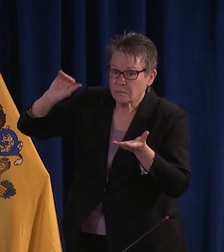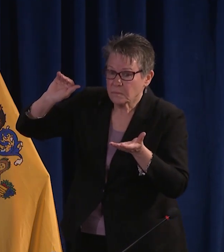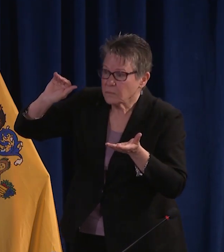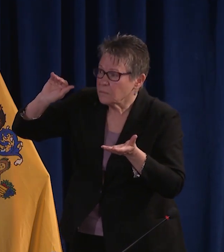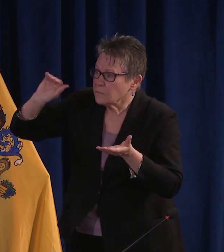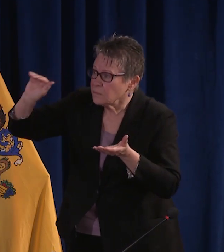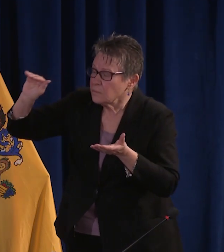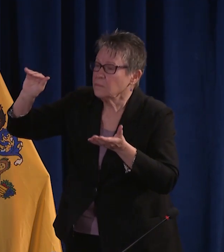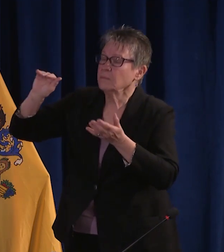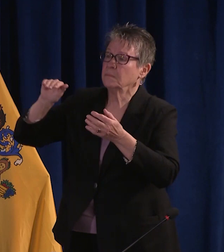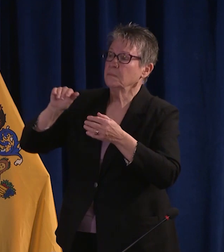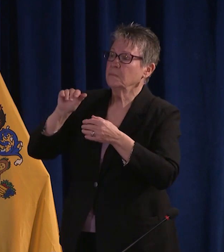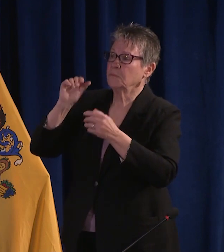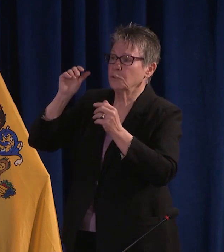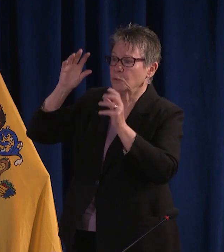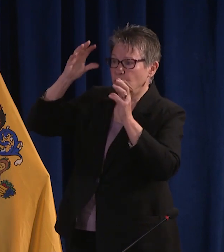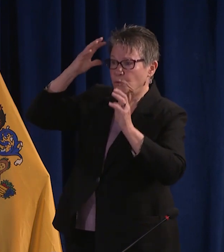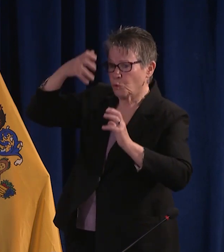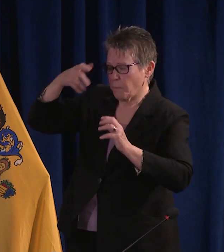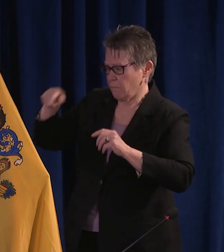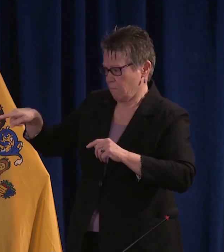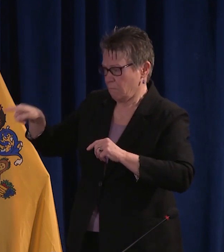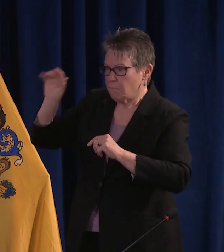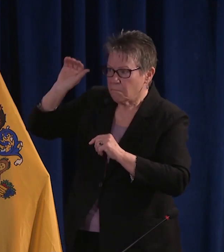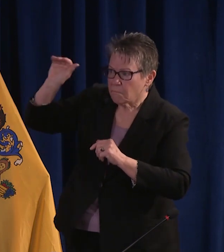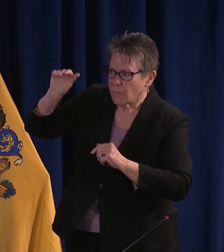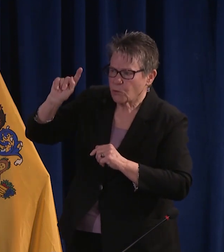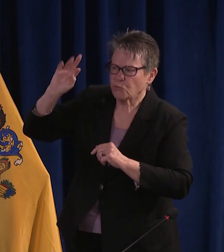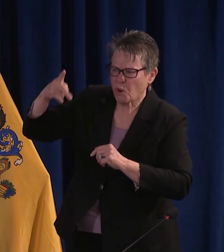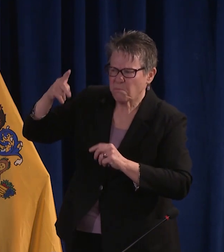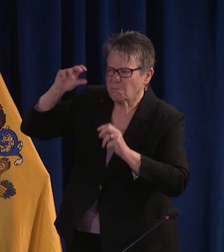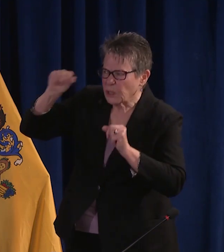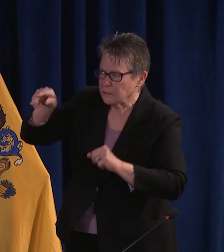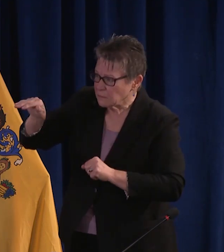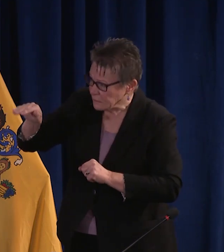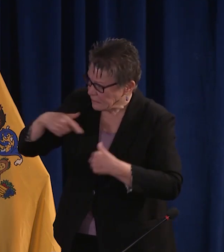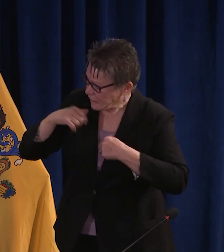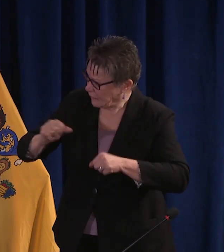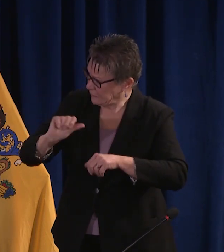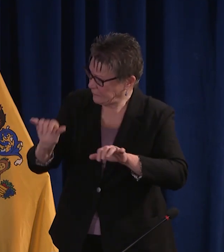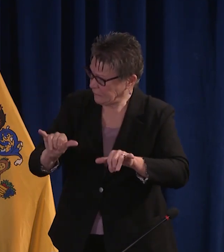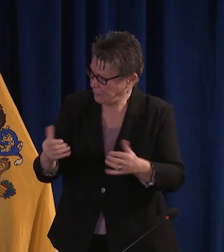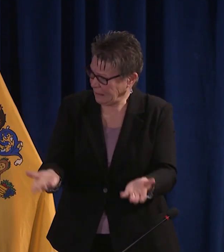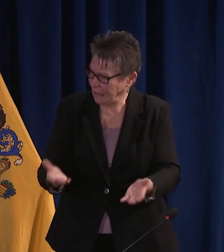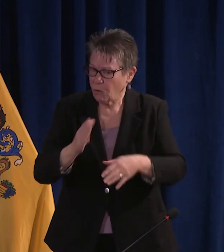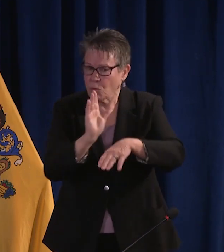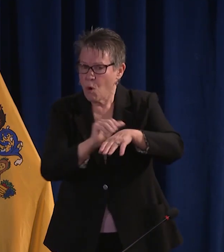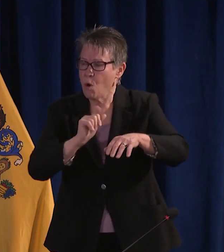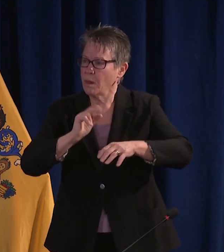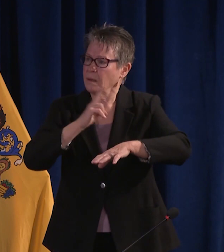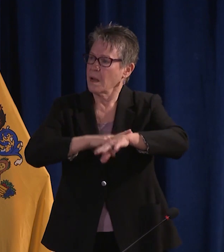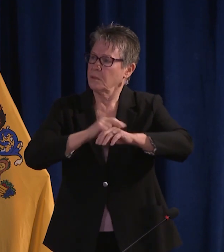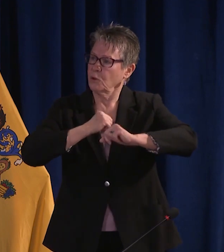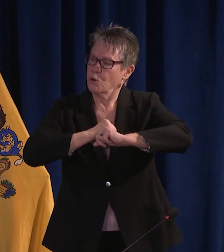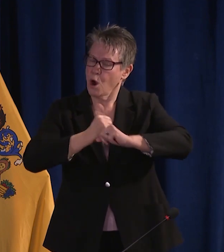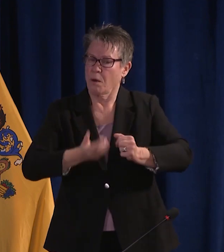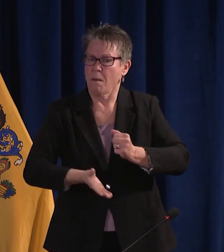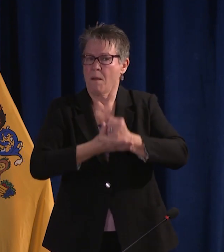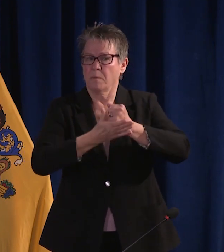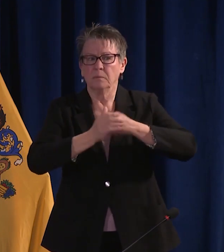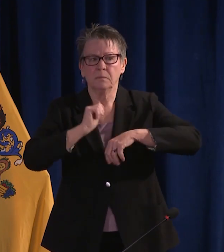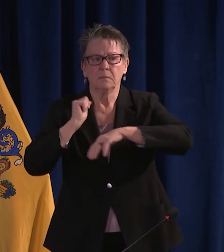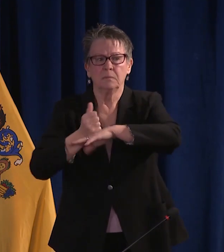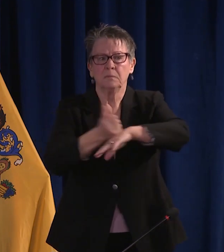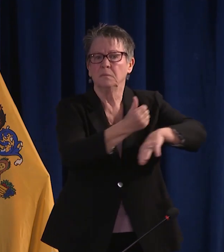as well, that we are in that first wave of response. This move would be prudent to expand capacity and alleviate